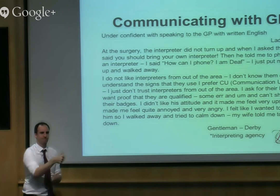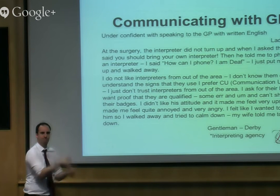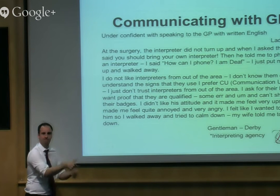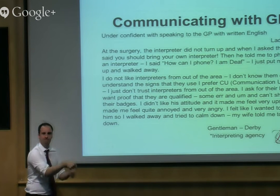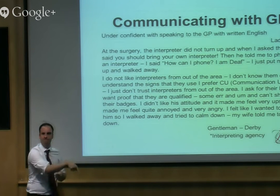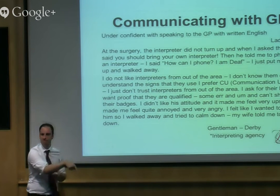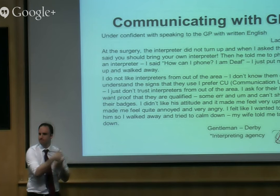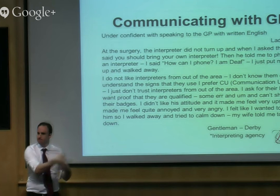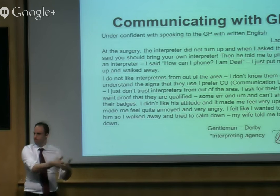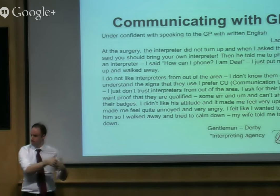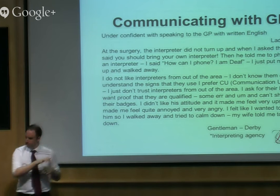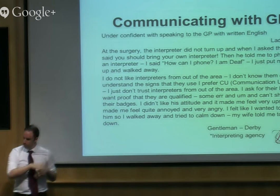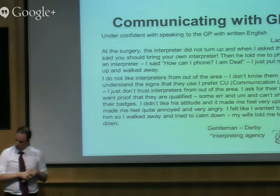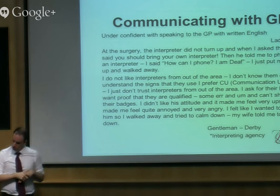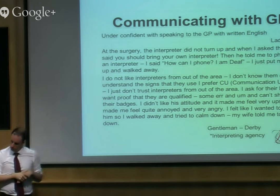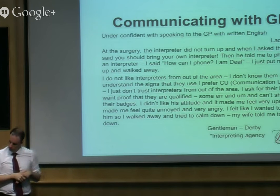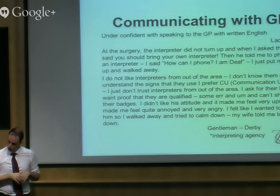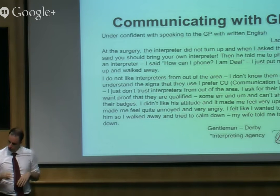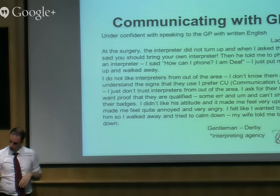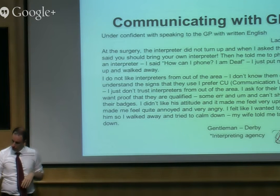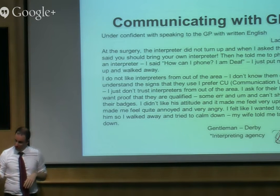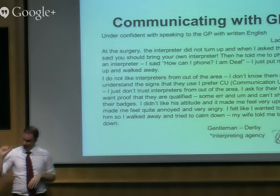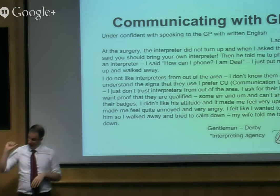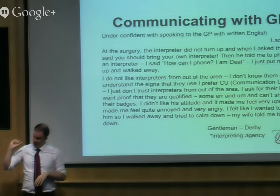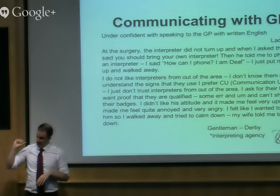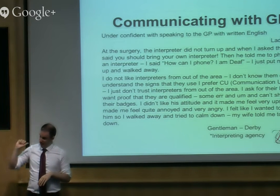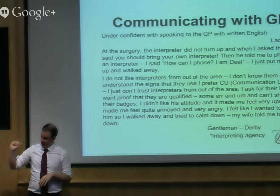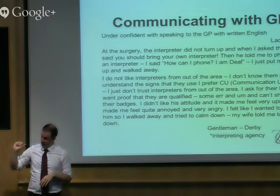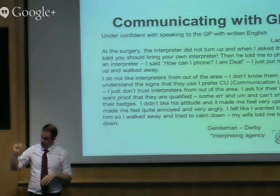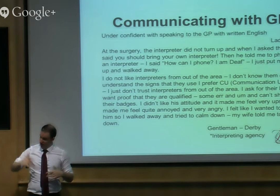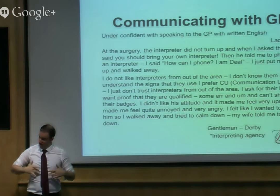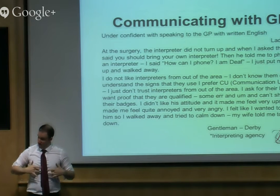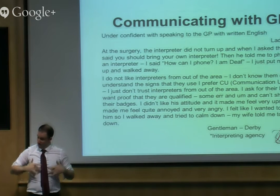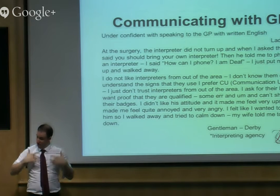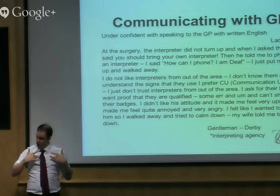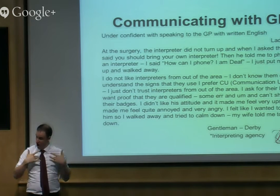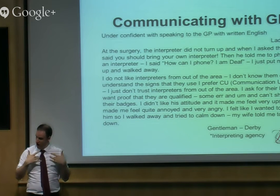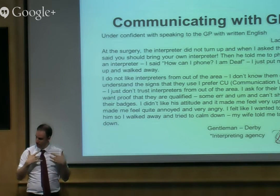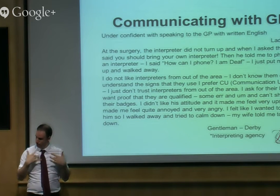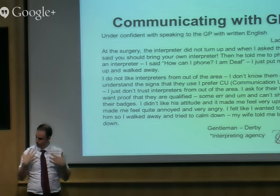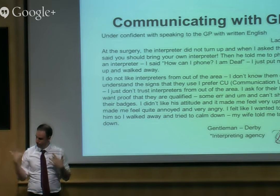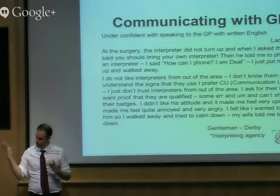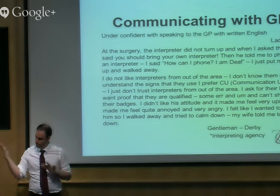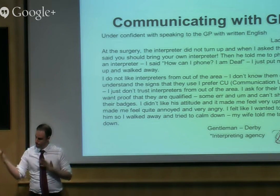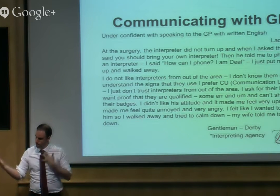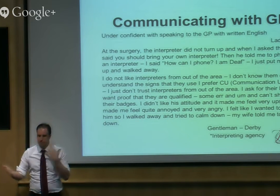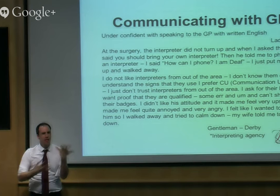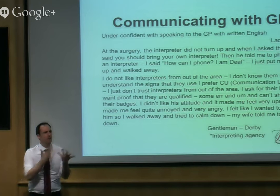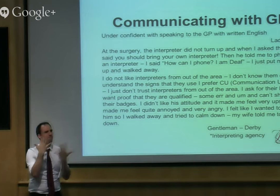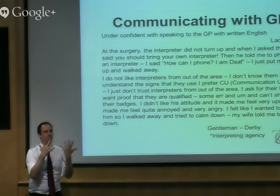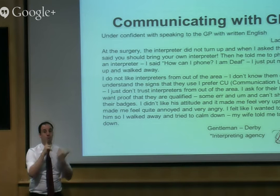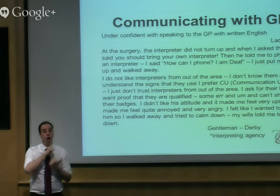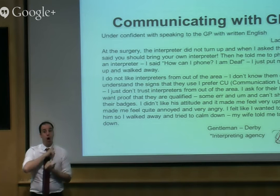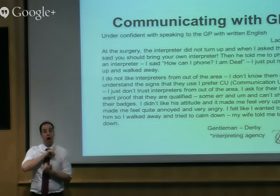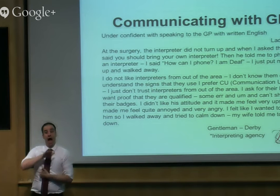Communication Unlimited, a particular agency, because this gentleman knew their interpreters.